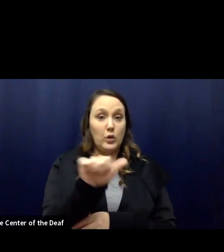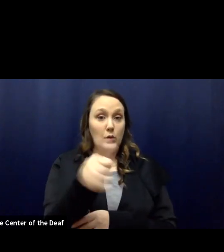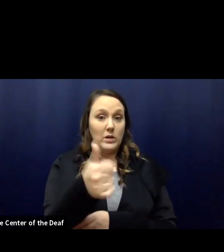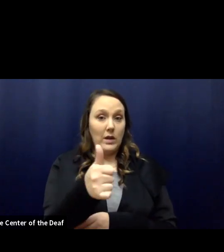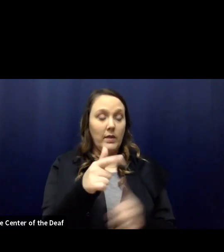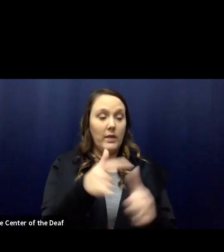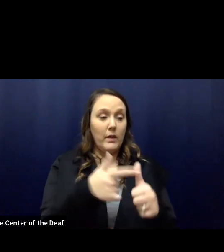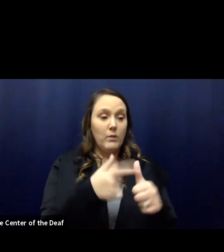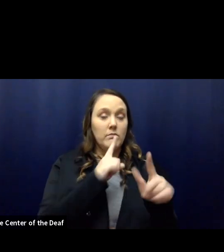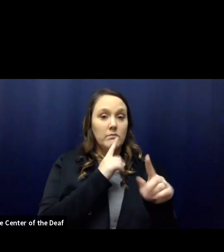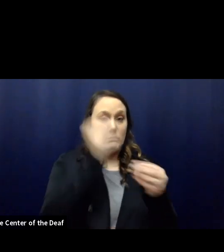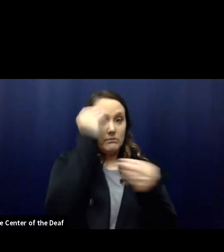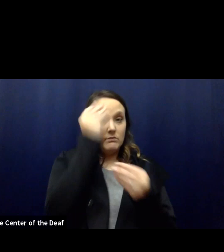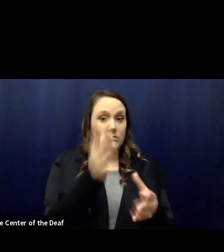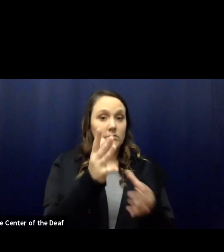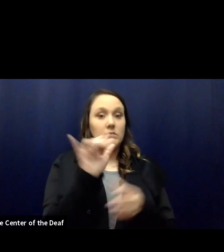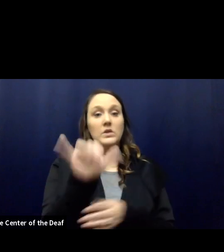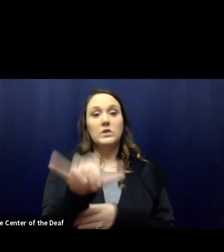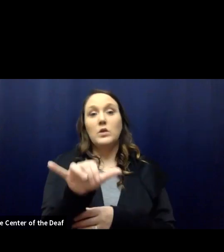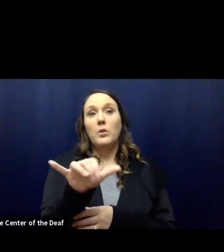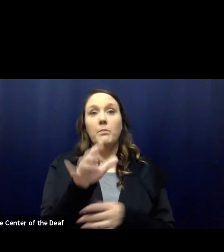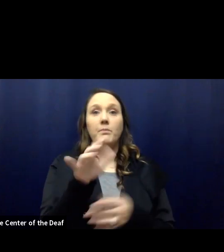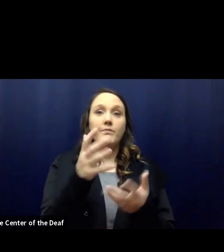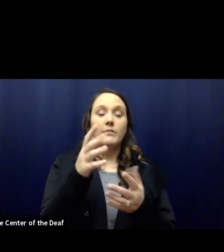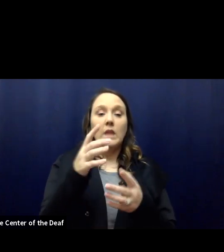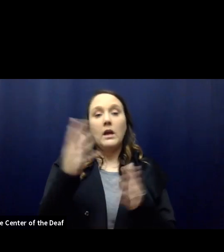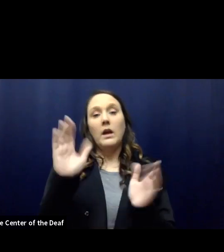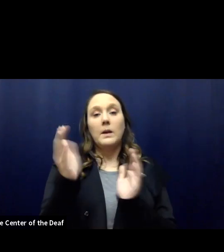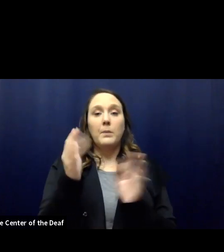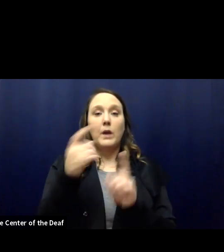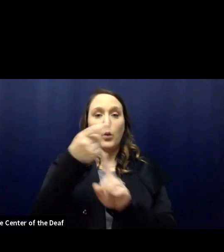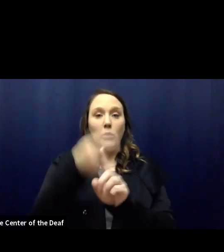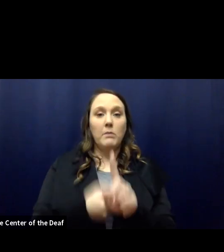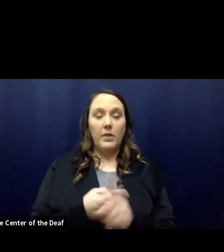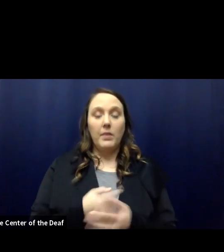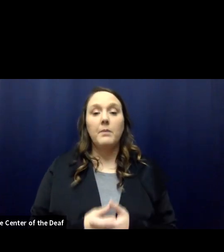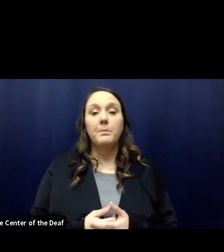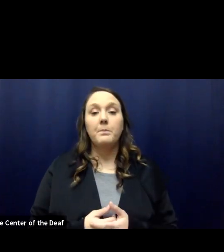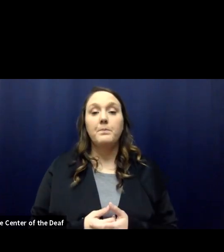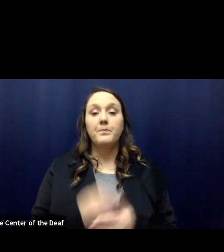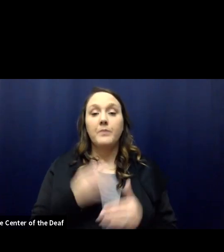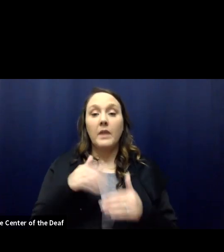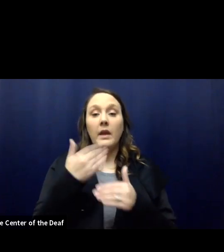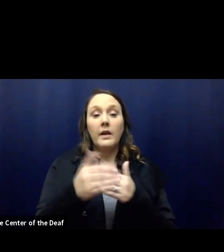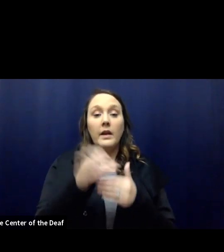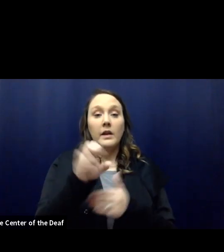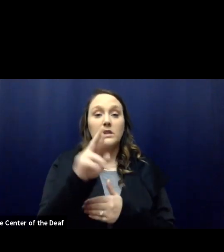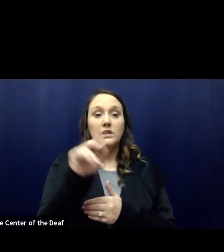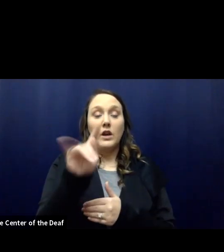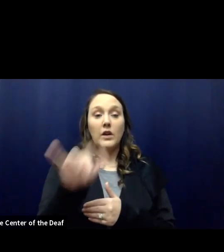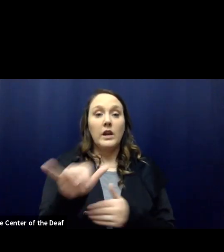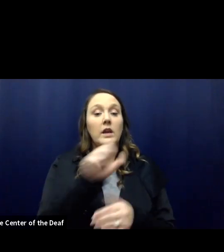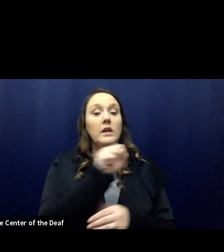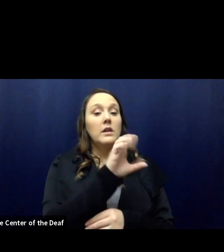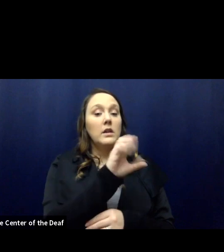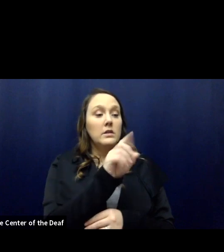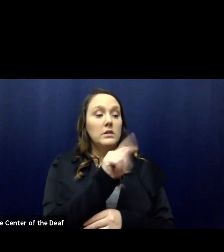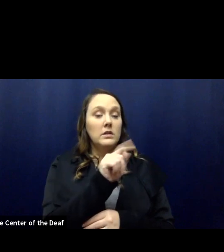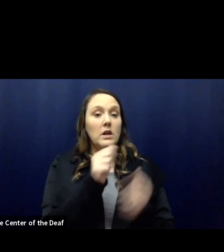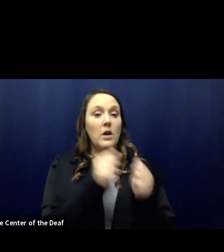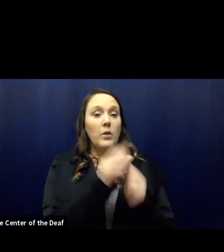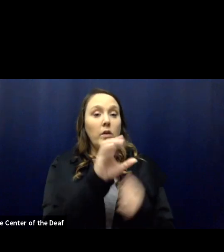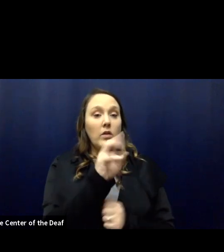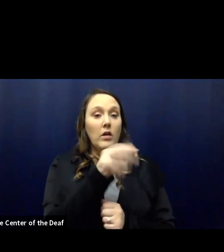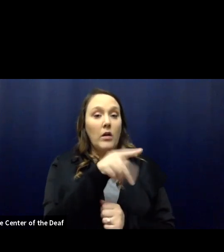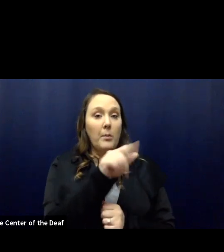those are month over month comparison. All right, next question is for Charity. It's with Scott with Compass. Can you go into